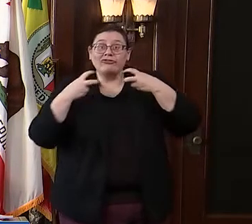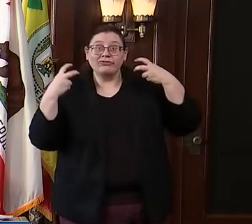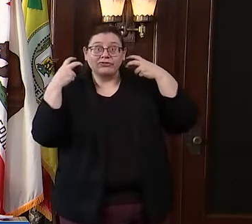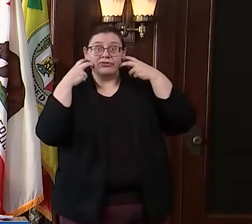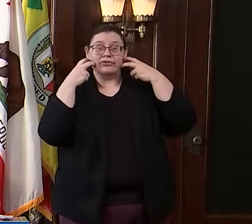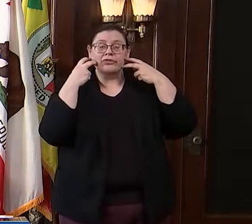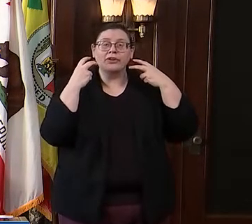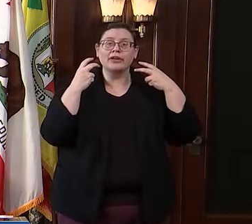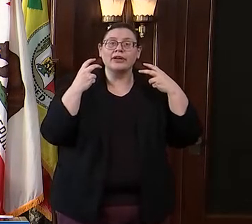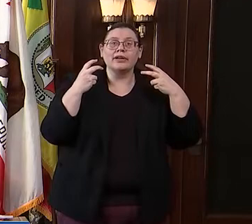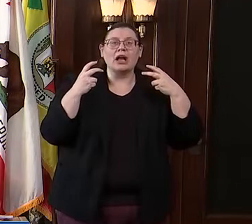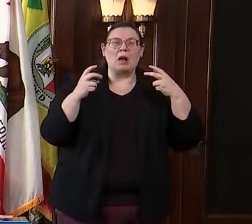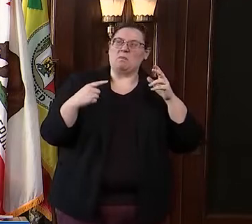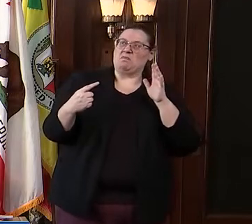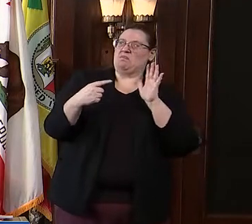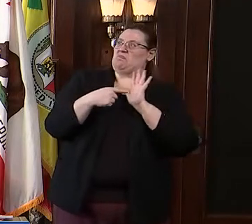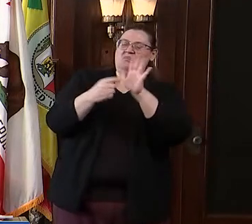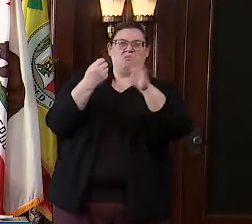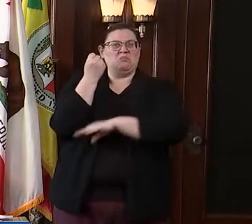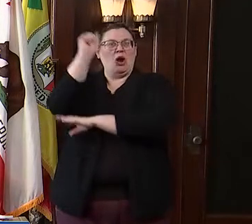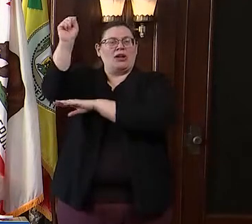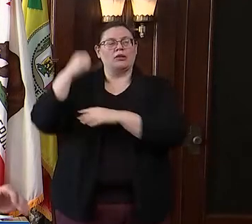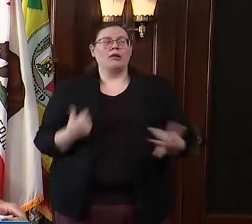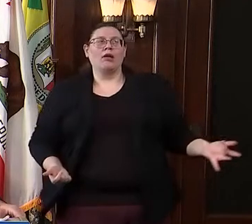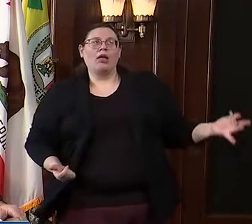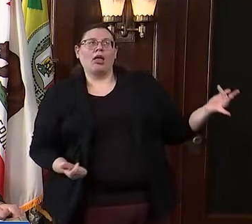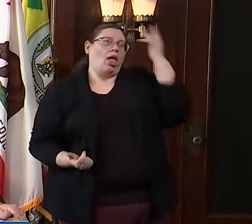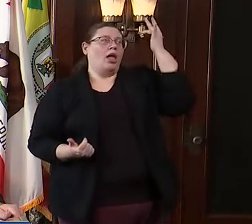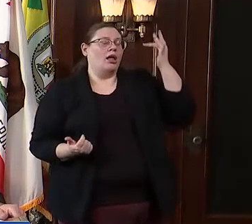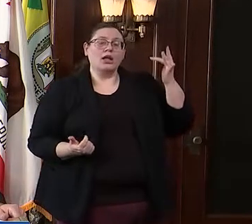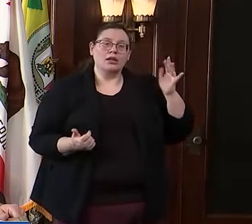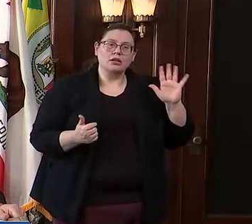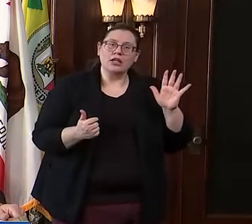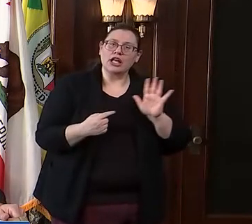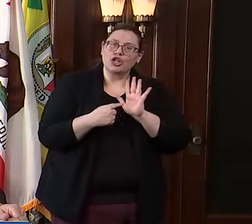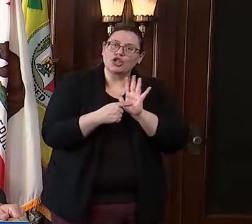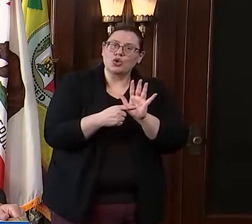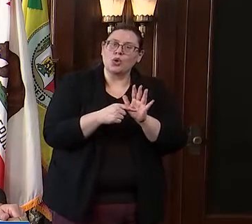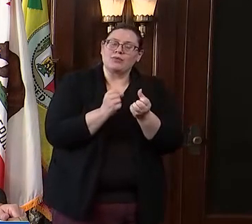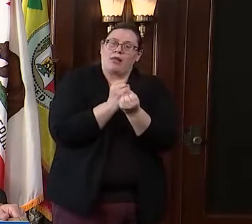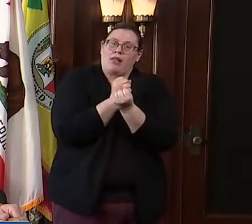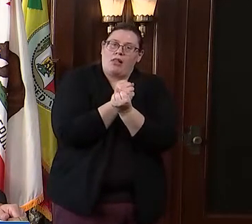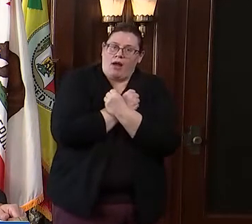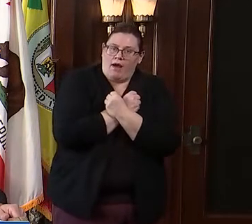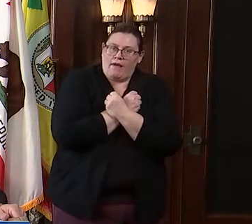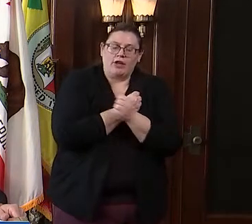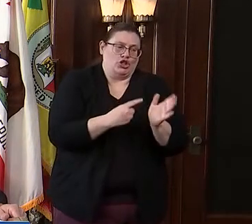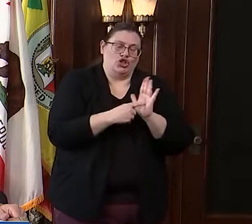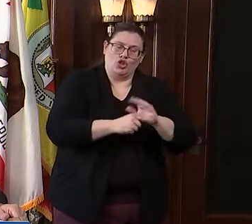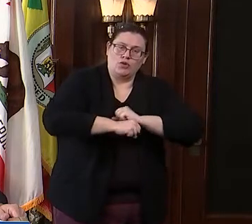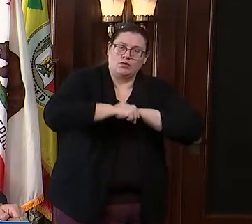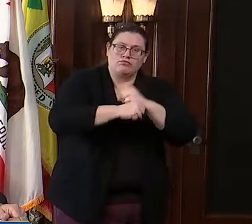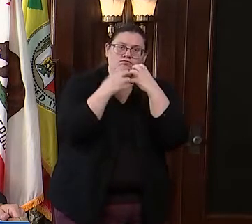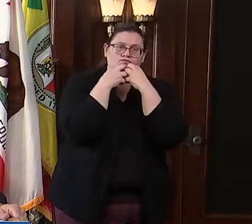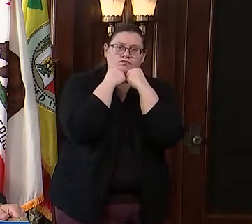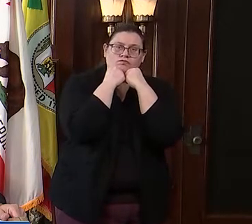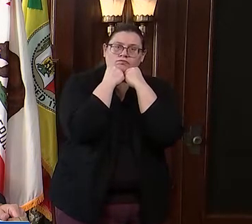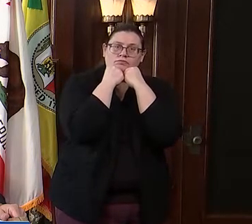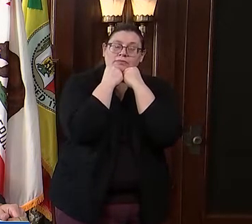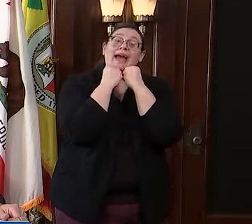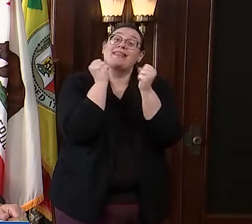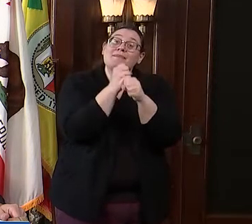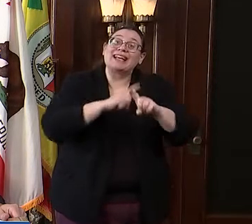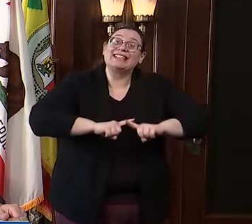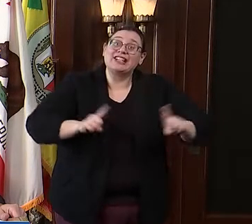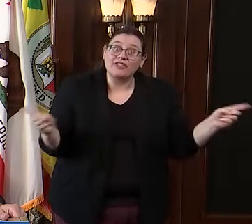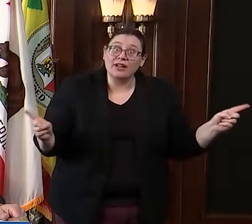acts of protest or impositions. They are acts of love and of protection. And they make an enormous difference. They've allowed